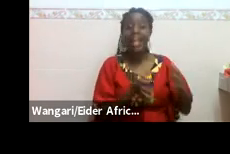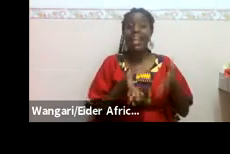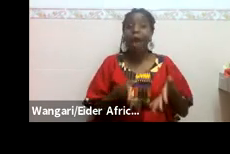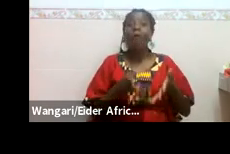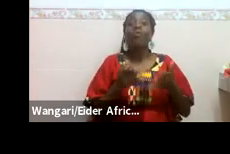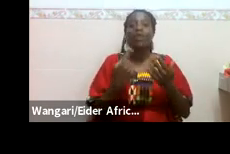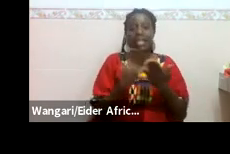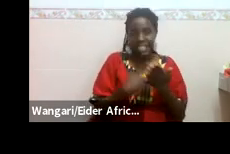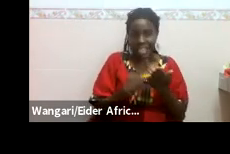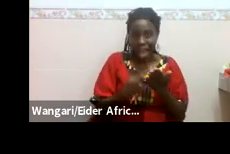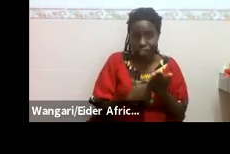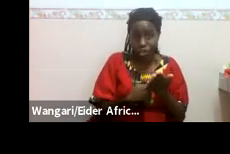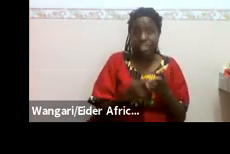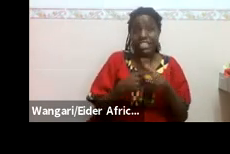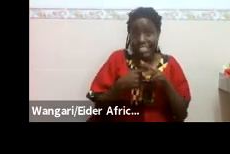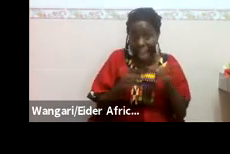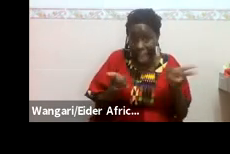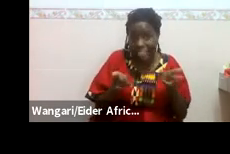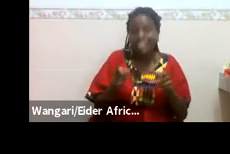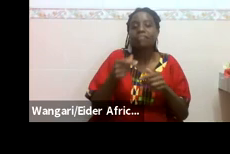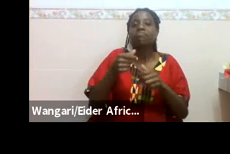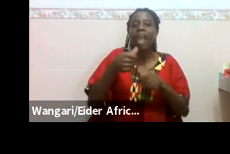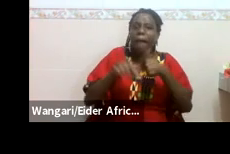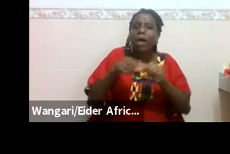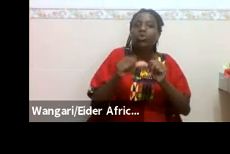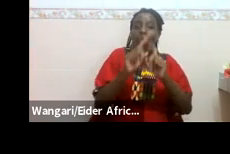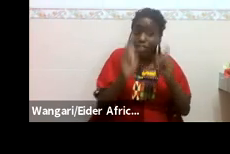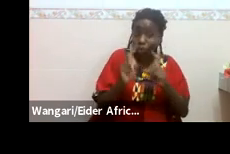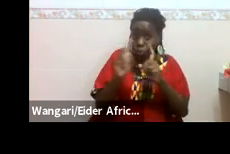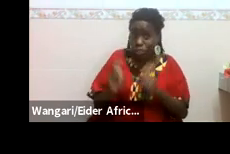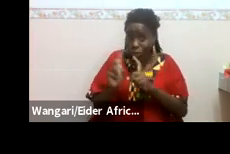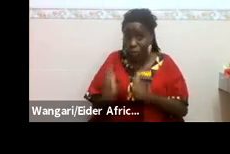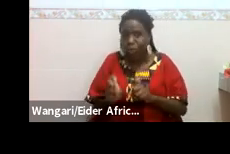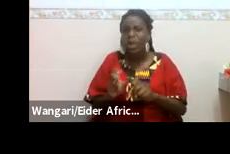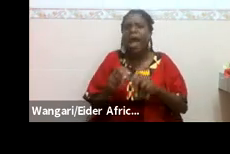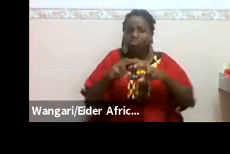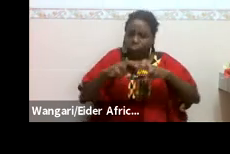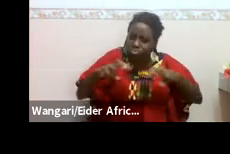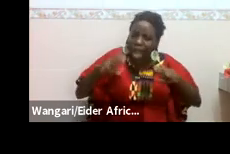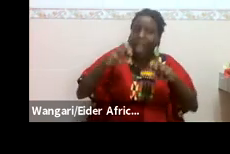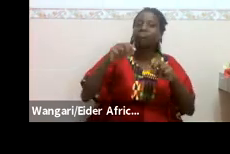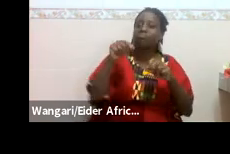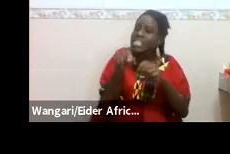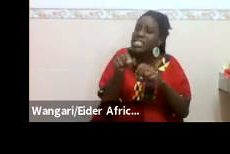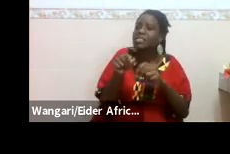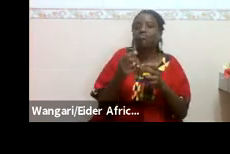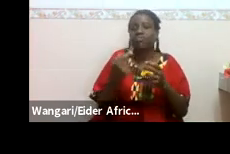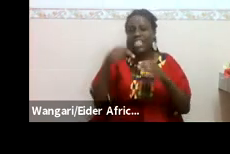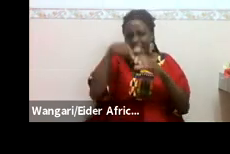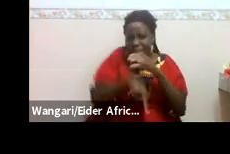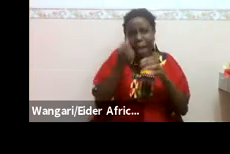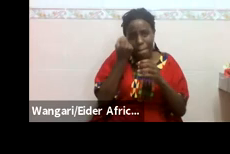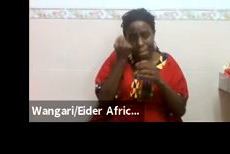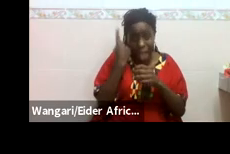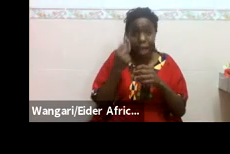lead some of this feedback. And the way how we created these questions was mostly to follow what